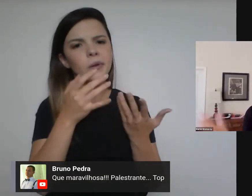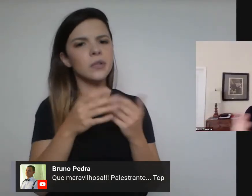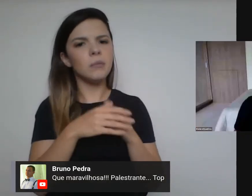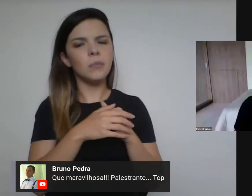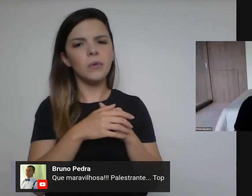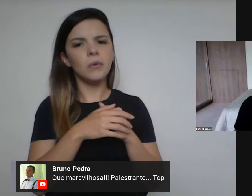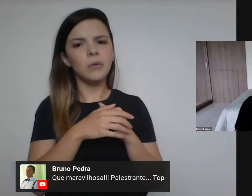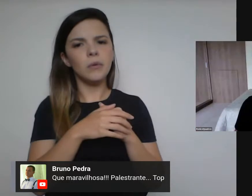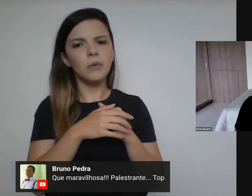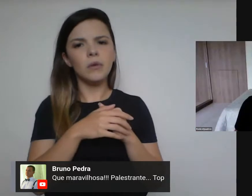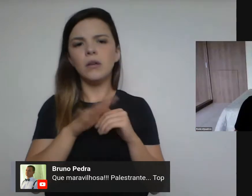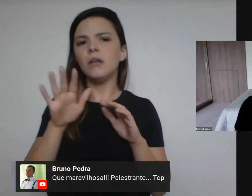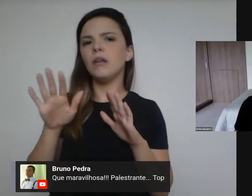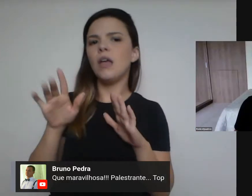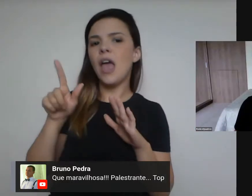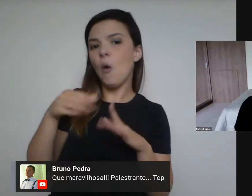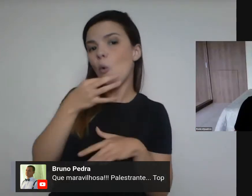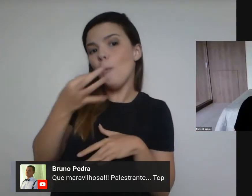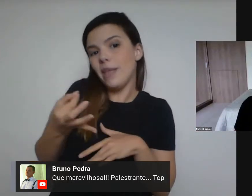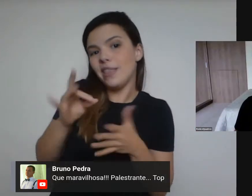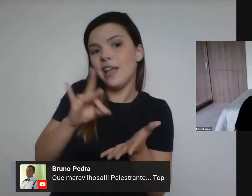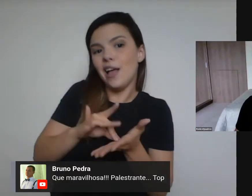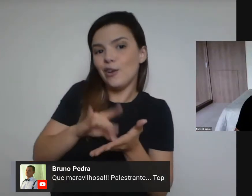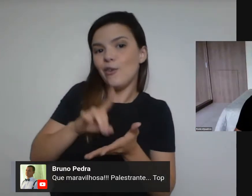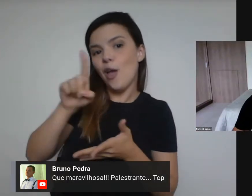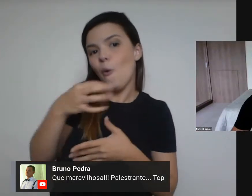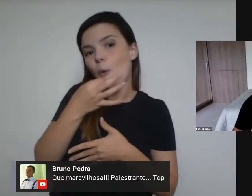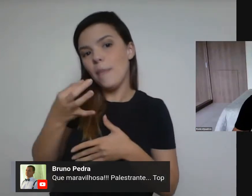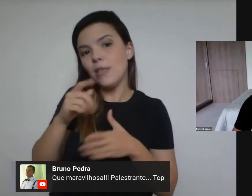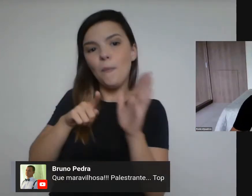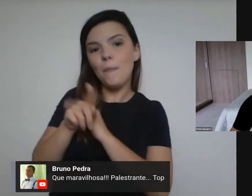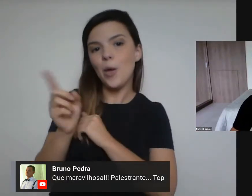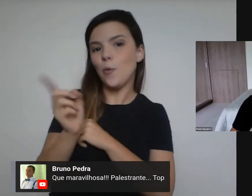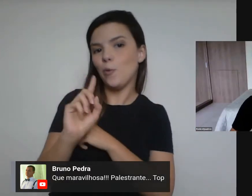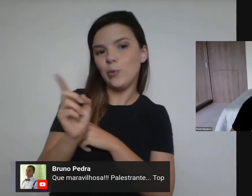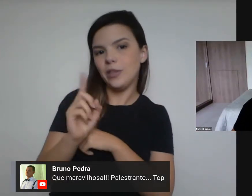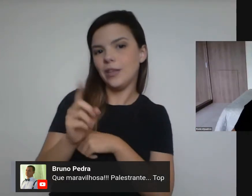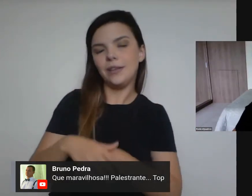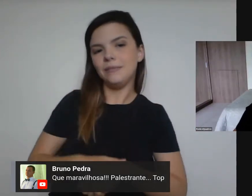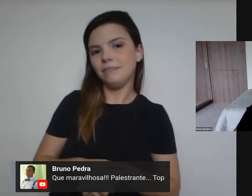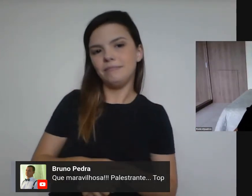evolution? A comment. Yeah. It looks like a comment. Yeah.